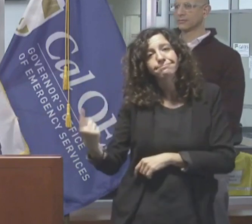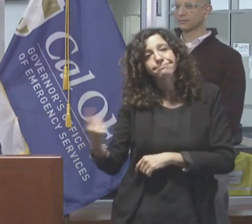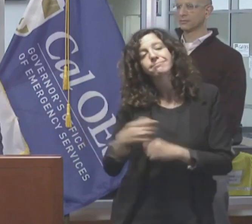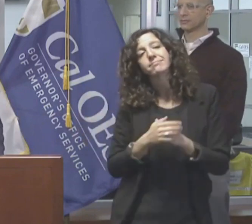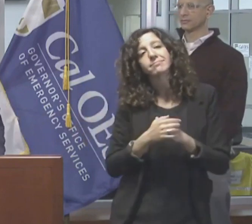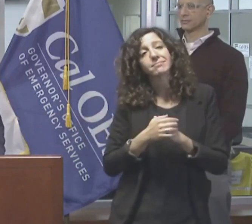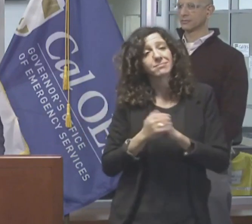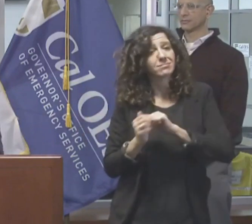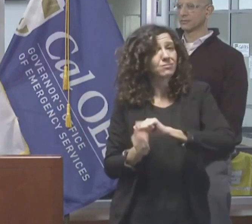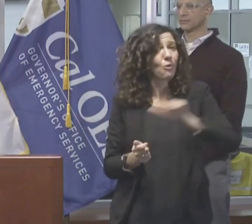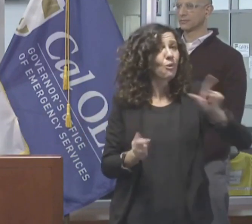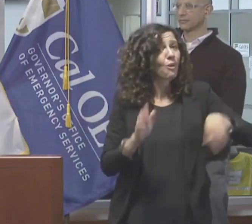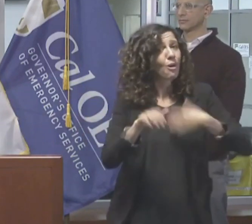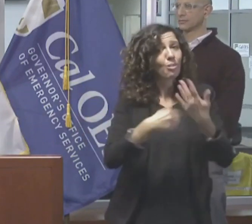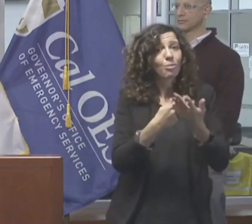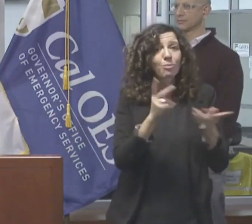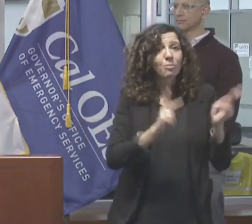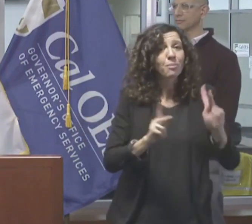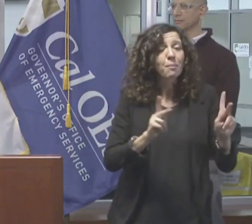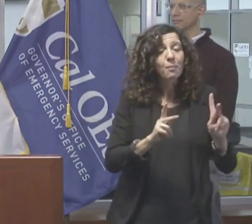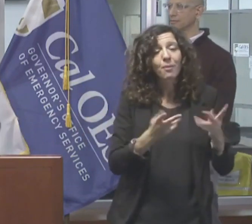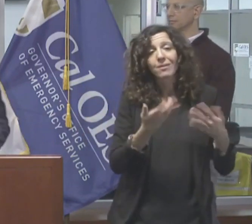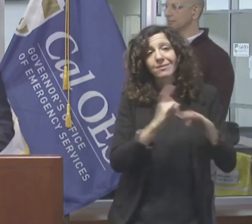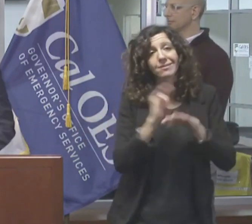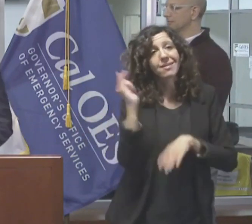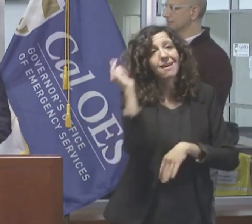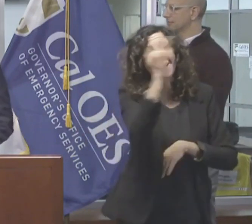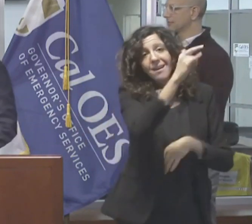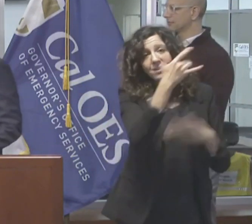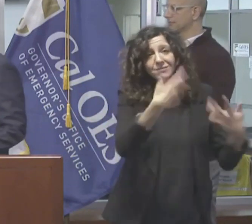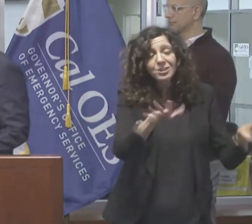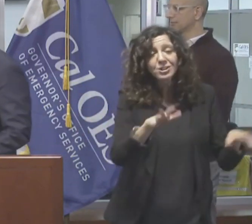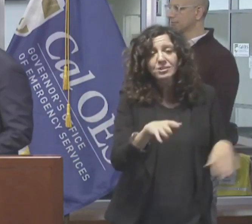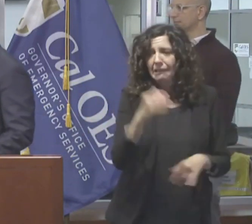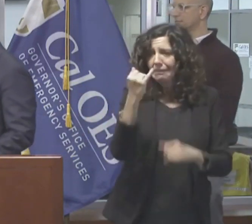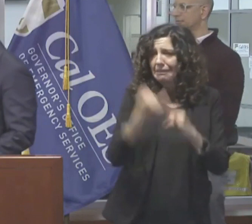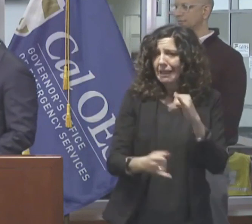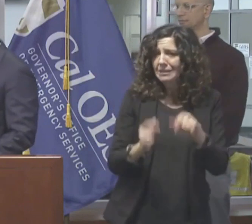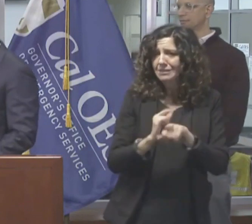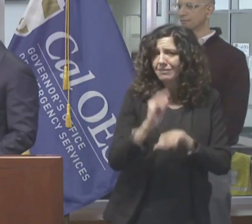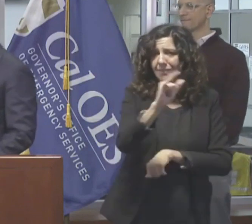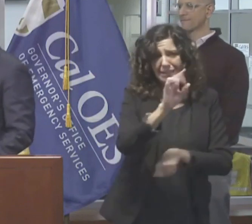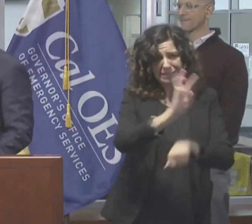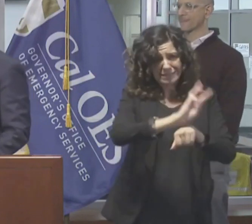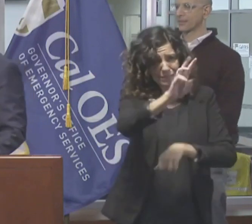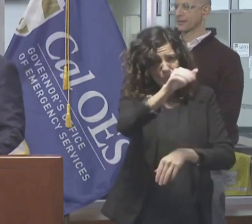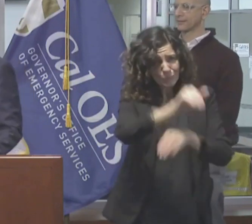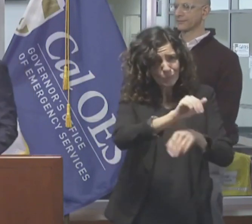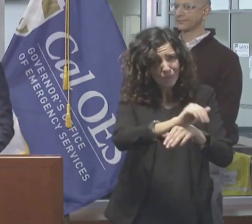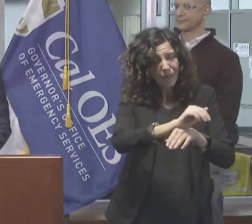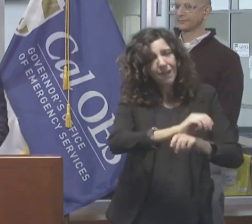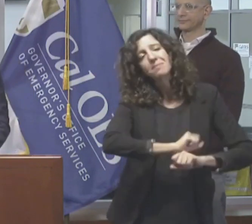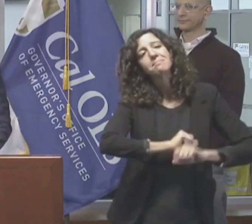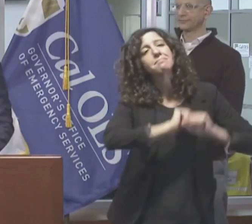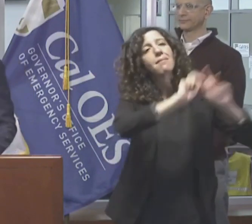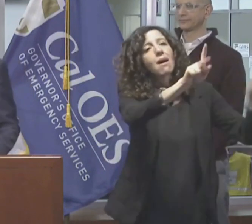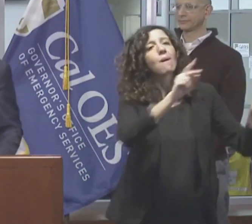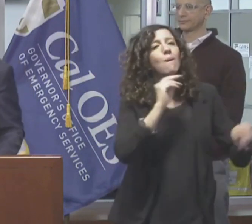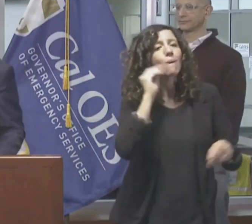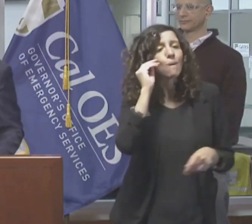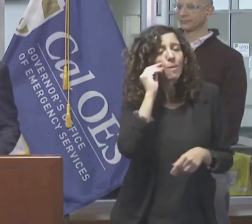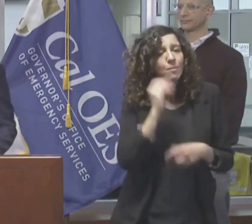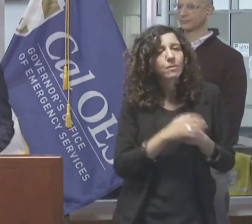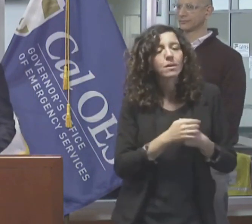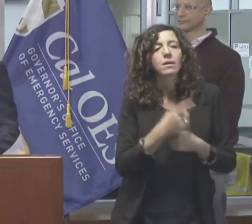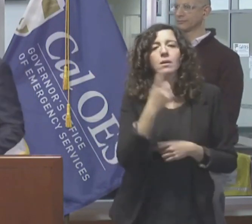left on flights. The last flight goes out at 6 p.m. tonight. Correct. And we have one other